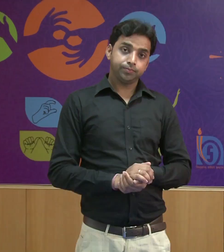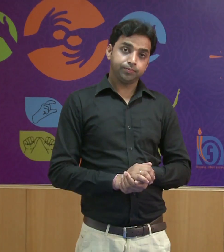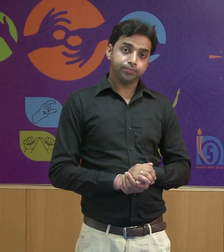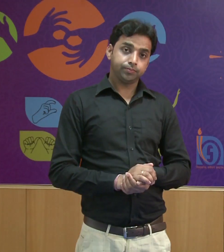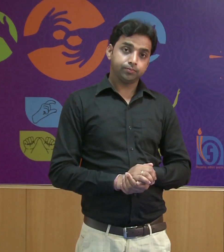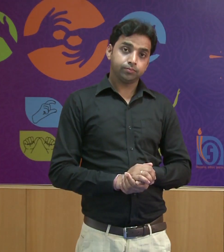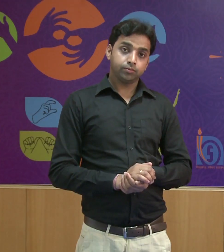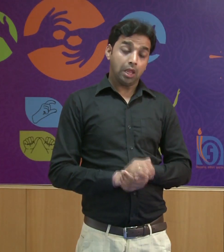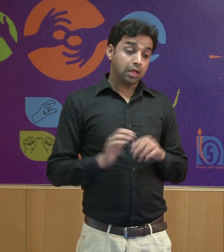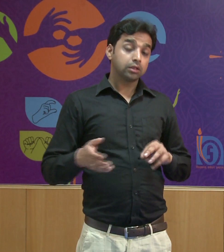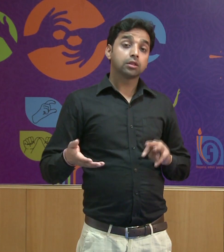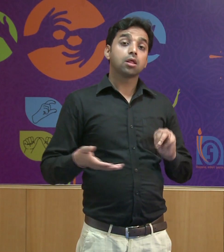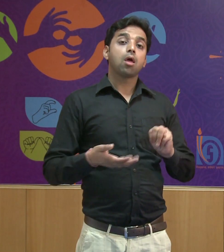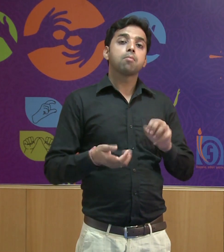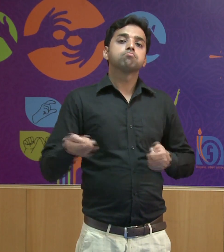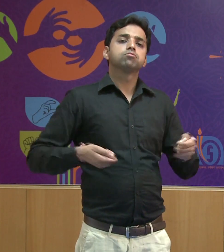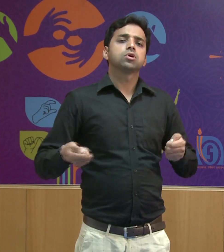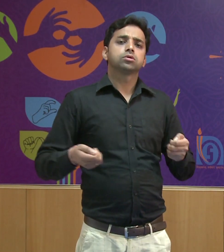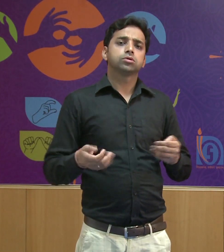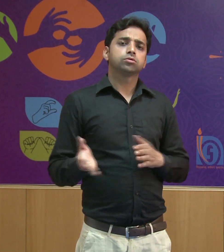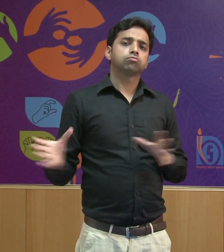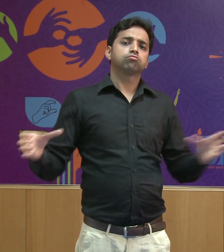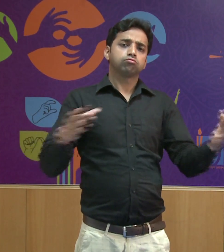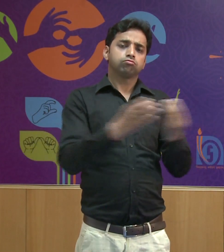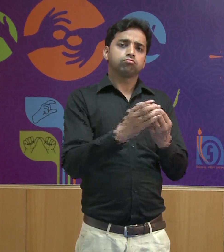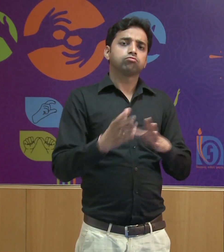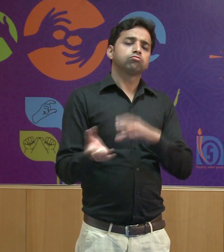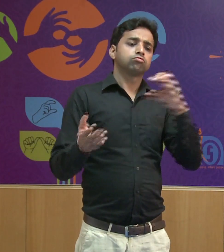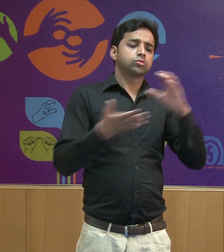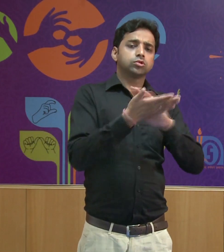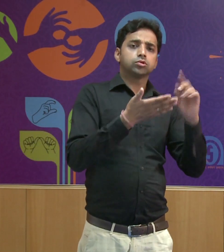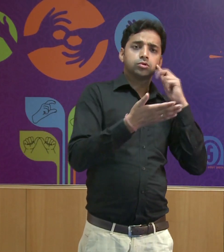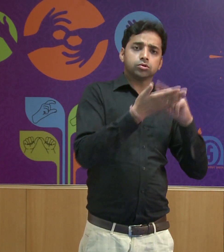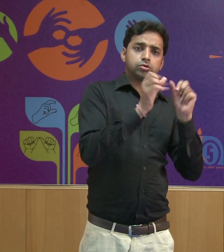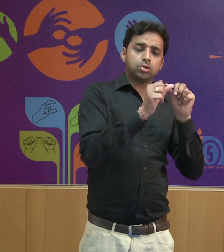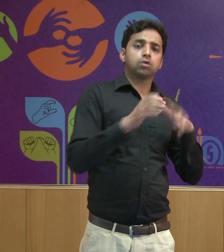The merchants from China went through this region.